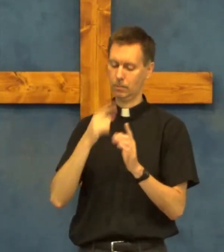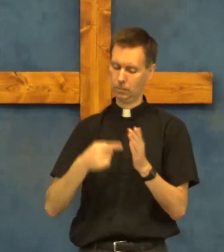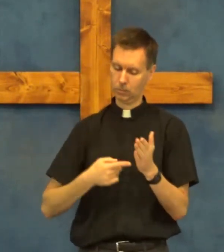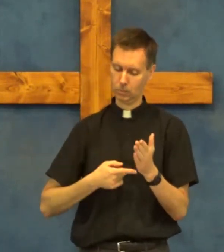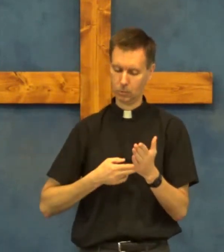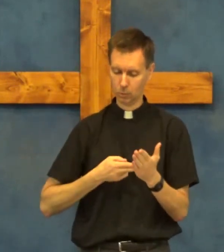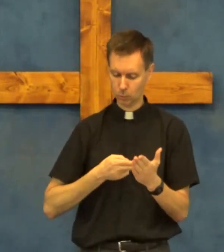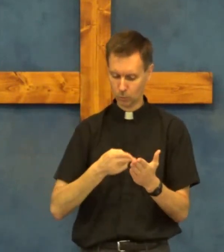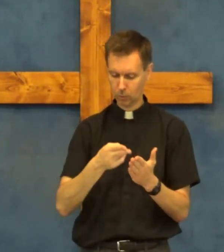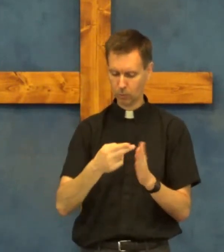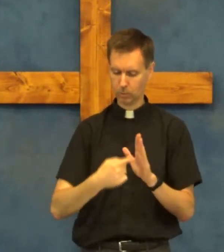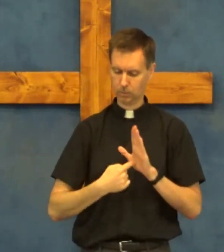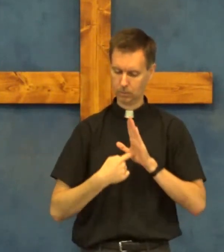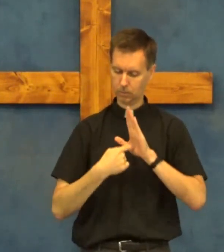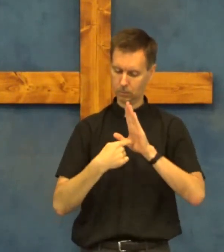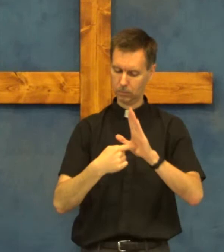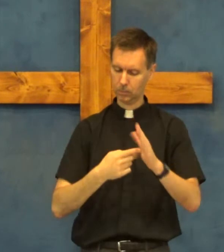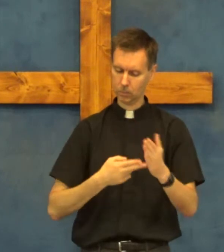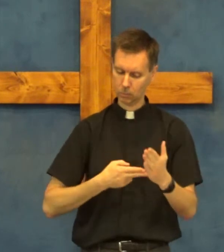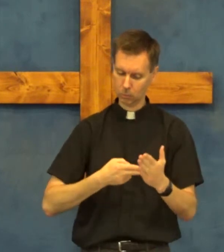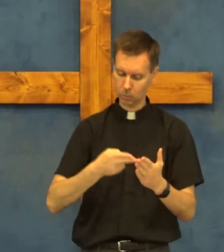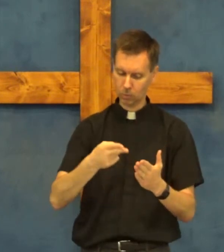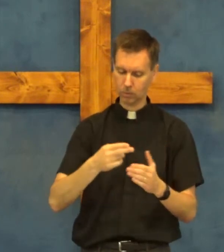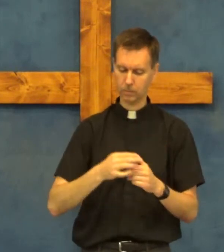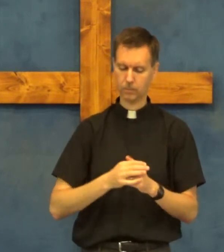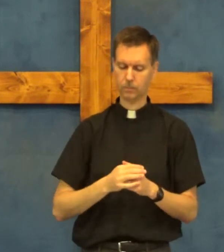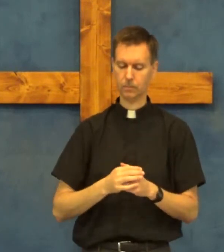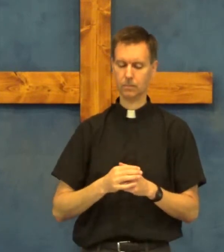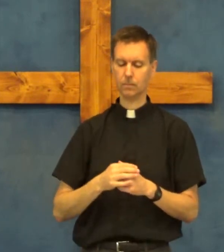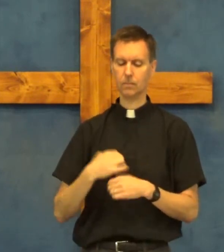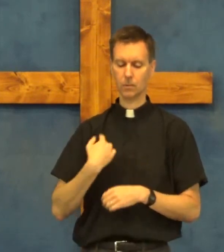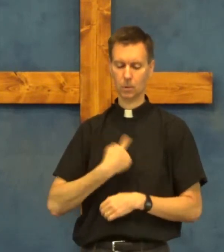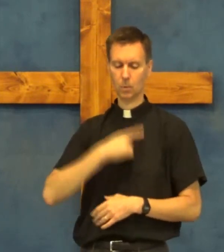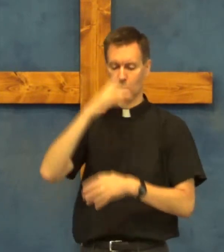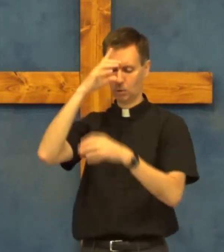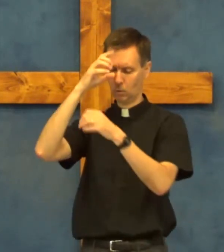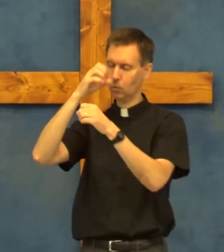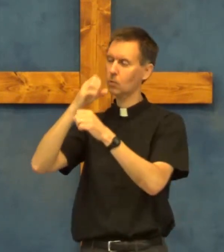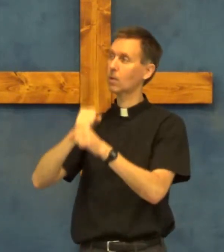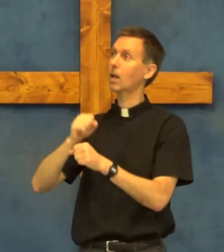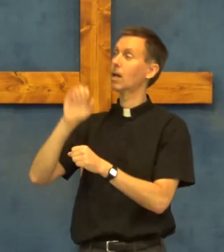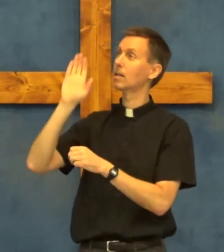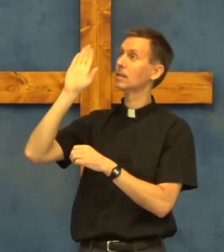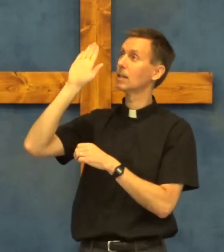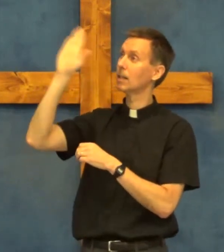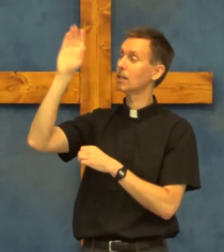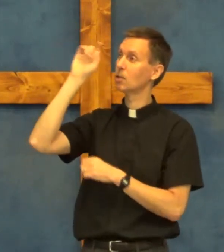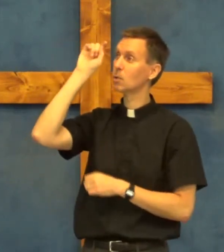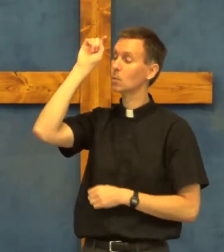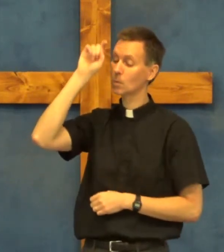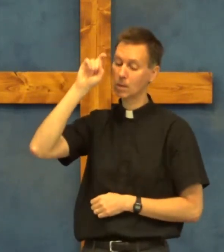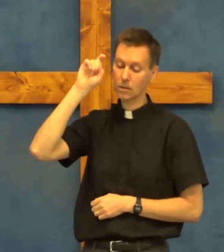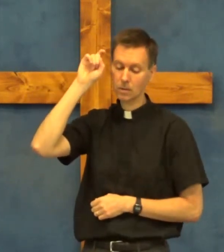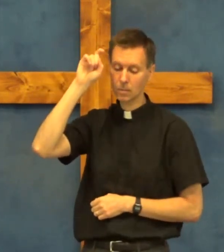and trusting in its wisdom my